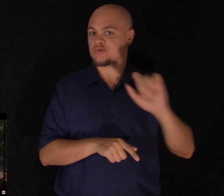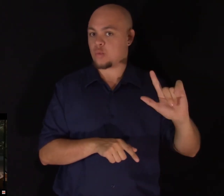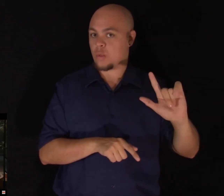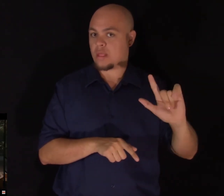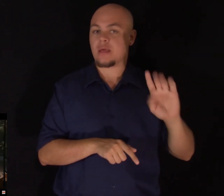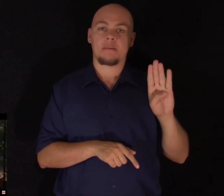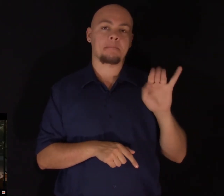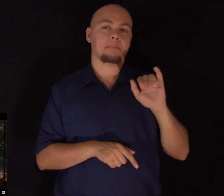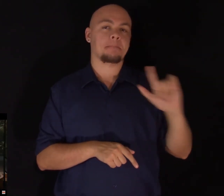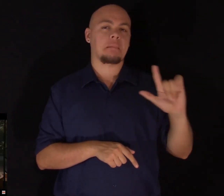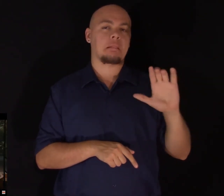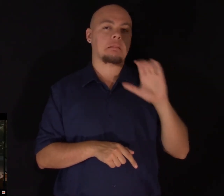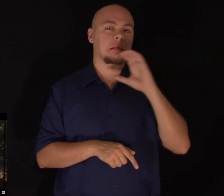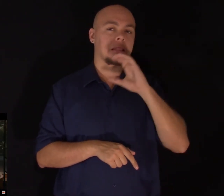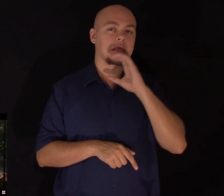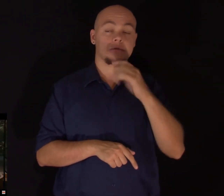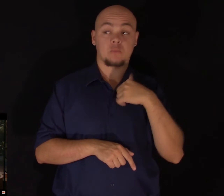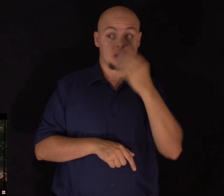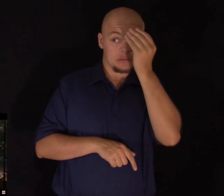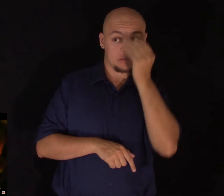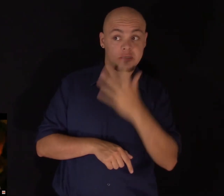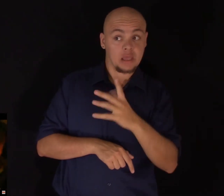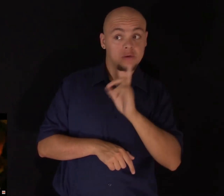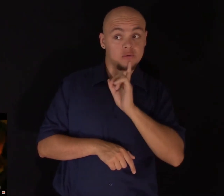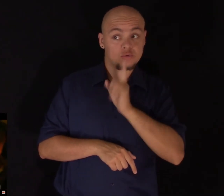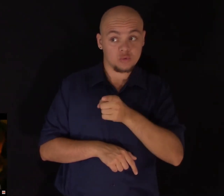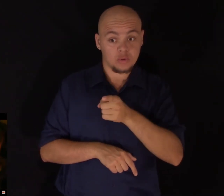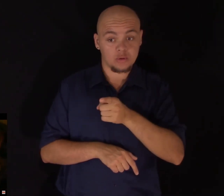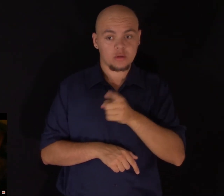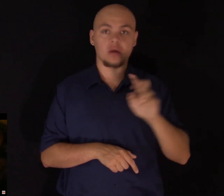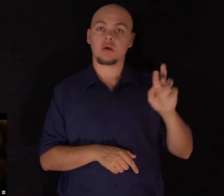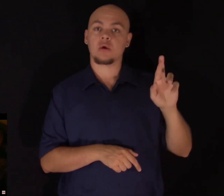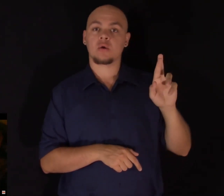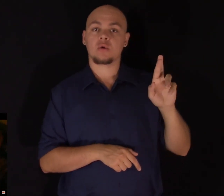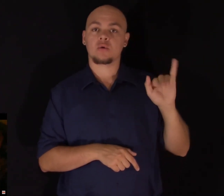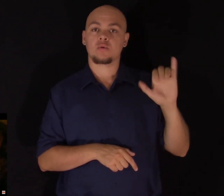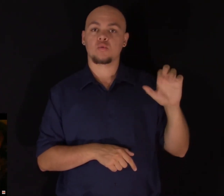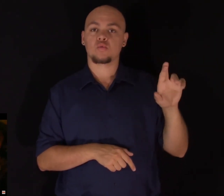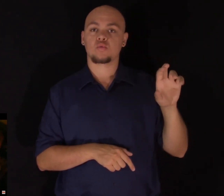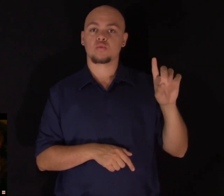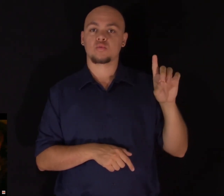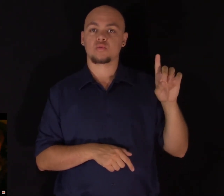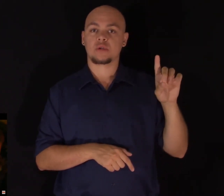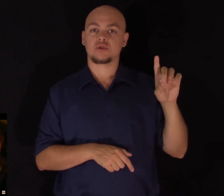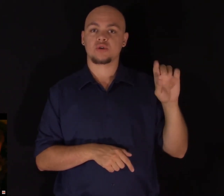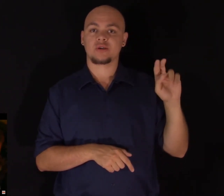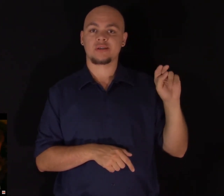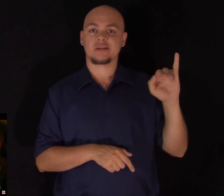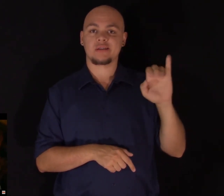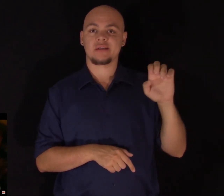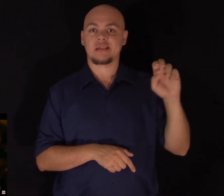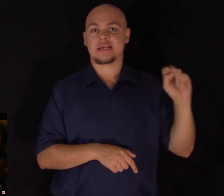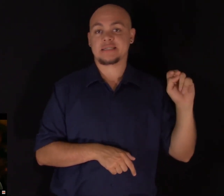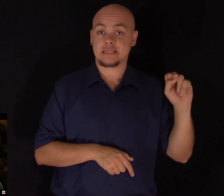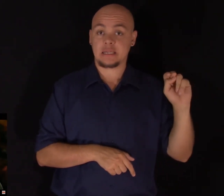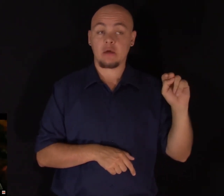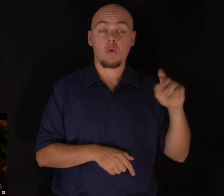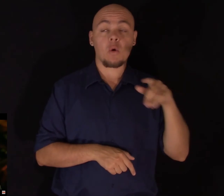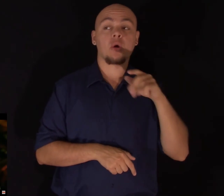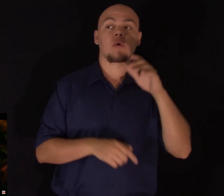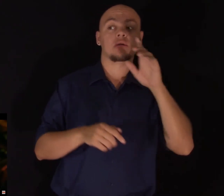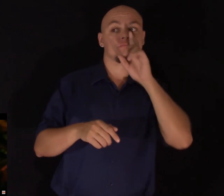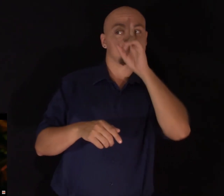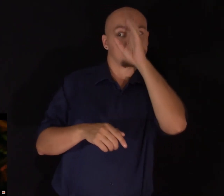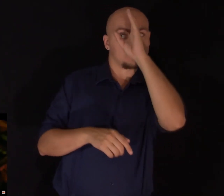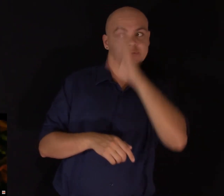Clinton had said, well, they tell you the truth, or Richard Nixon's favorite, in all candor, he would have been a dead giveaway for any lie spotter that knows